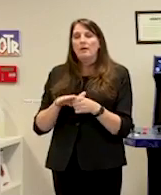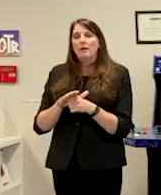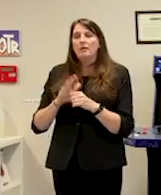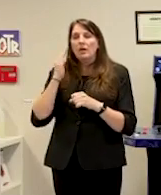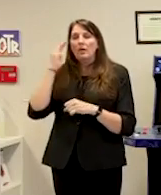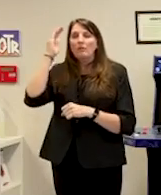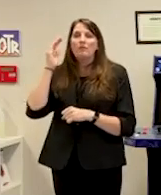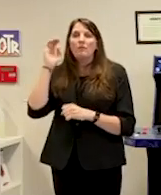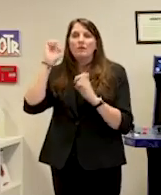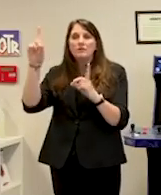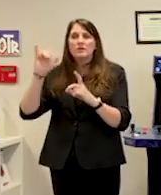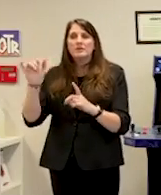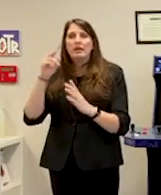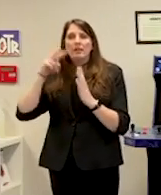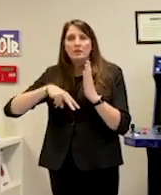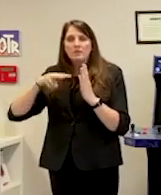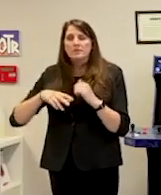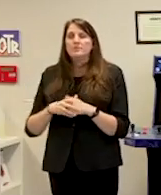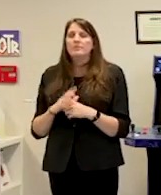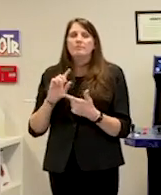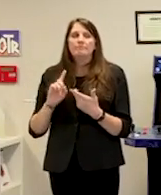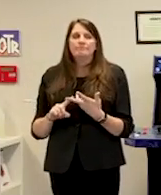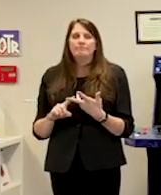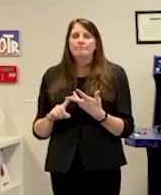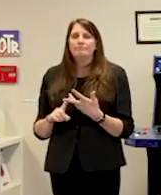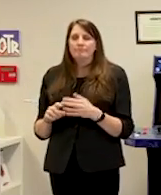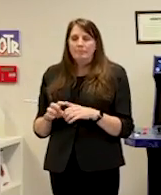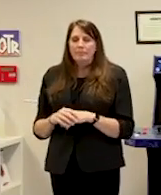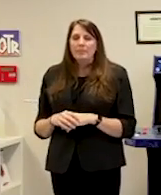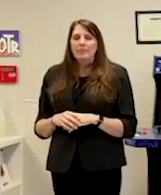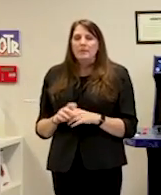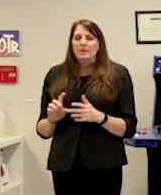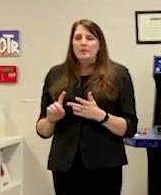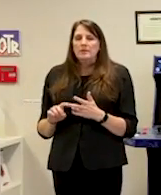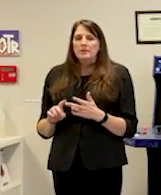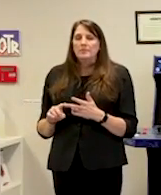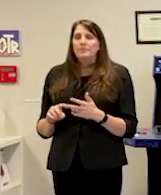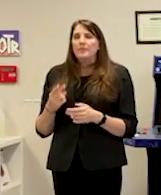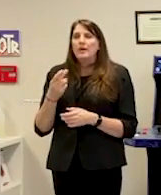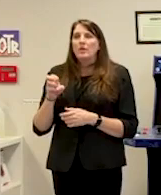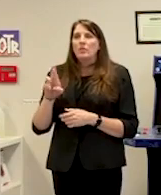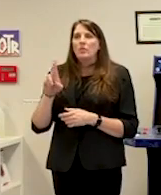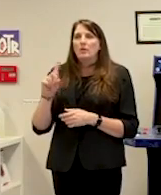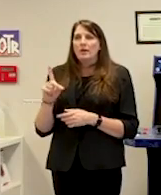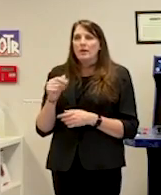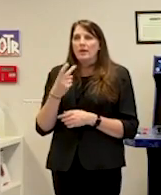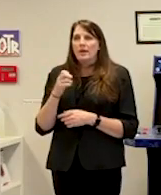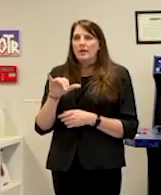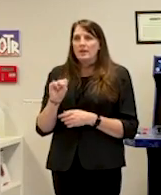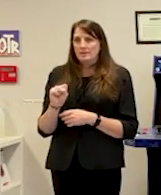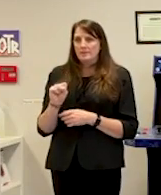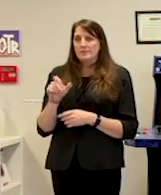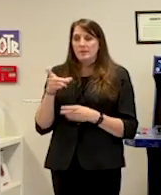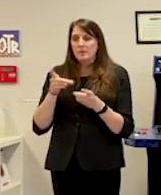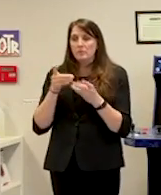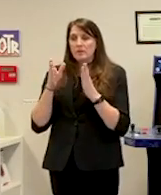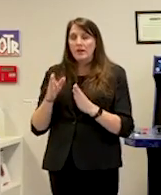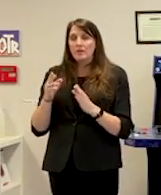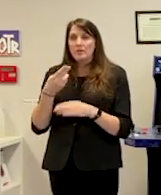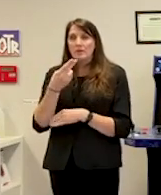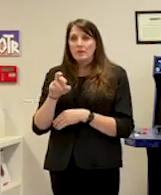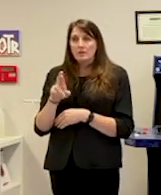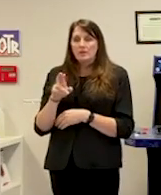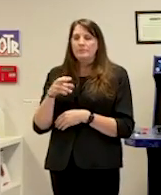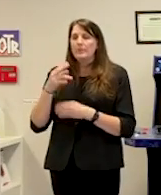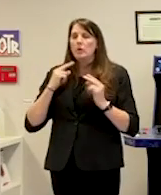and the St. Louis County Children's Services Fund. I want to thank Howard Hayes, the Director of Human Services, and I want to thank